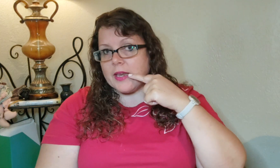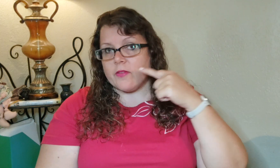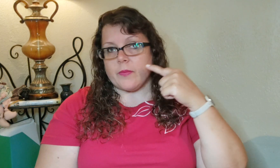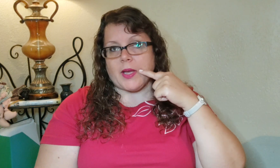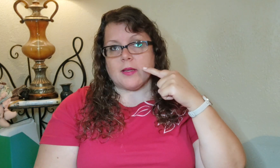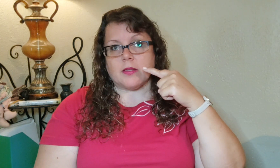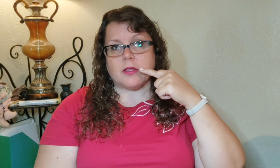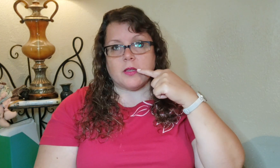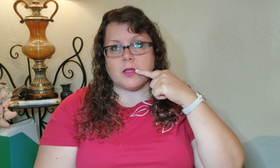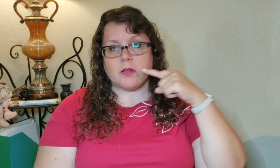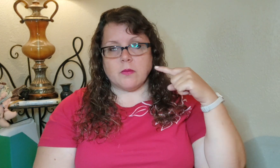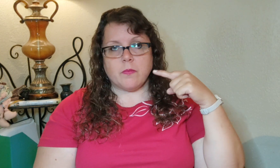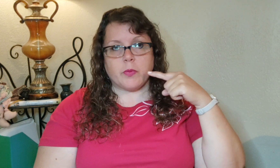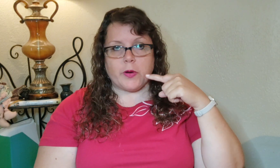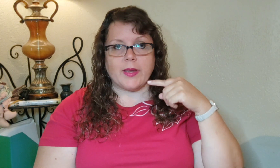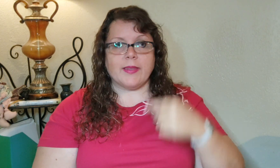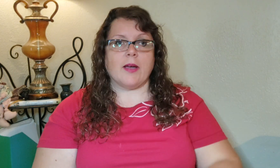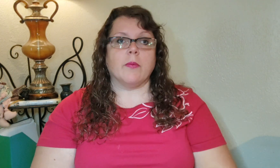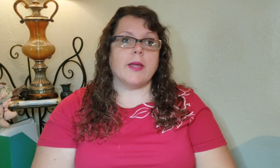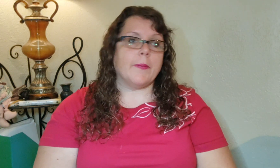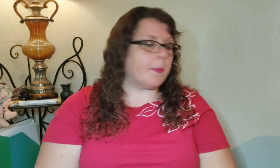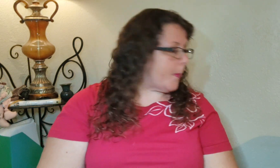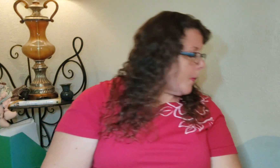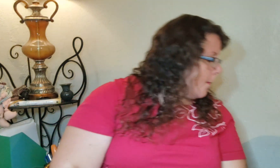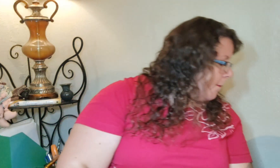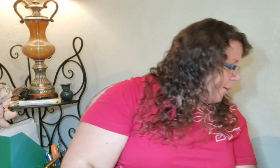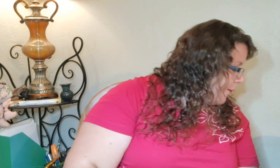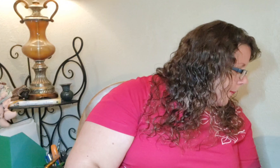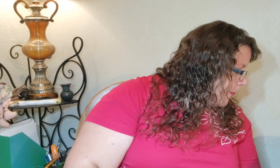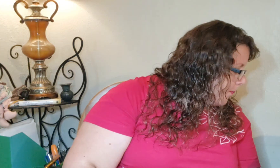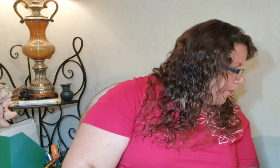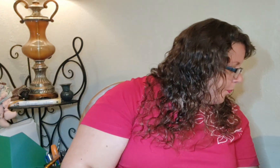of your mouth, point that way.